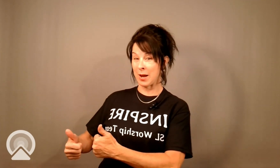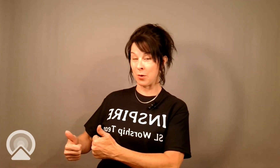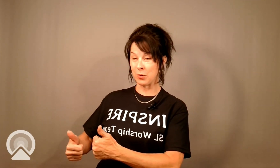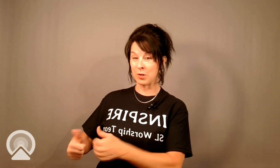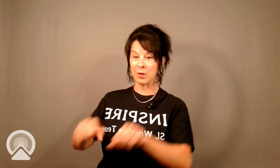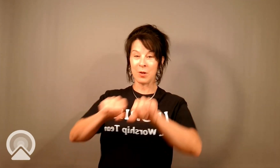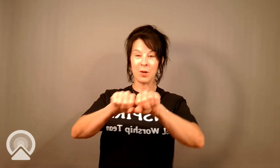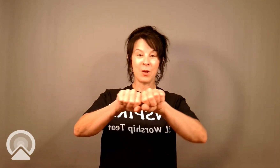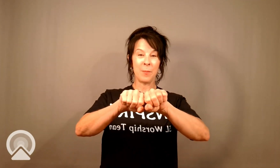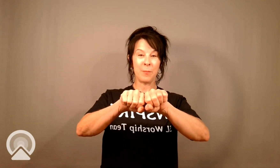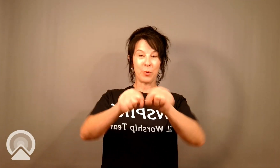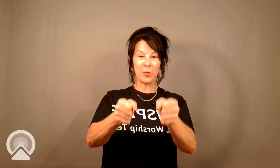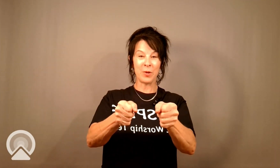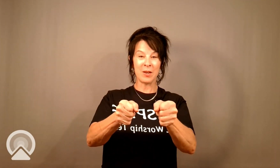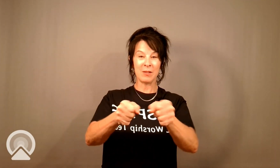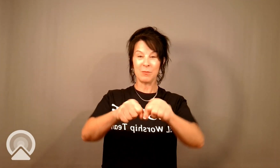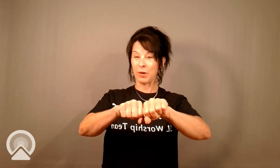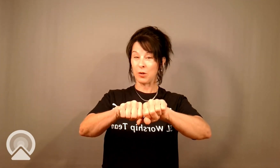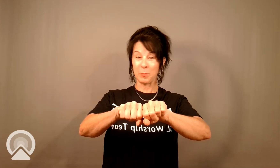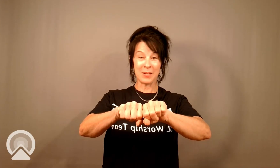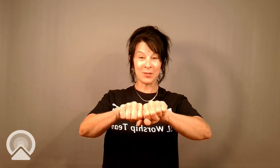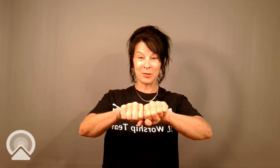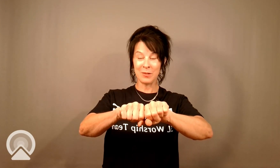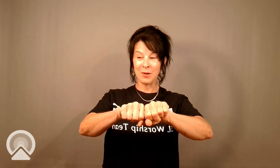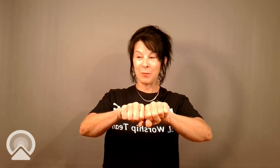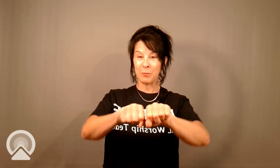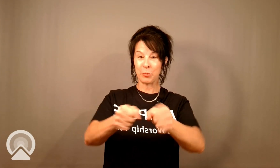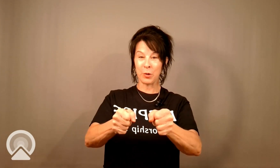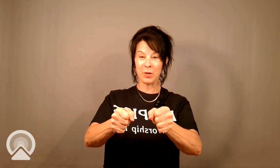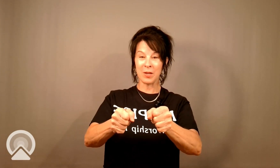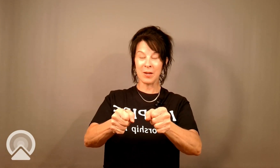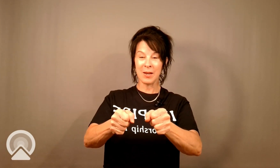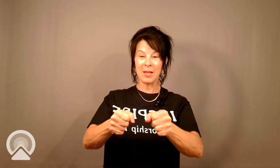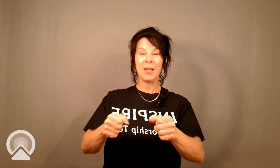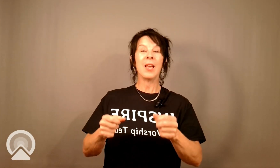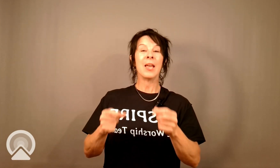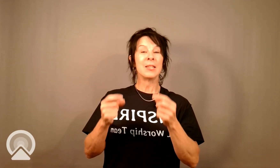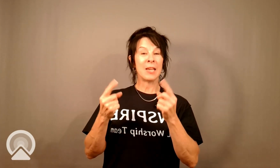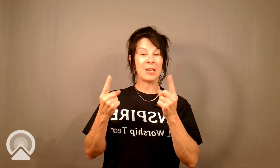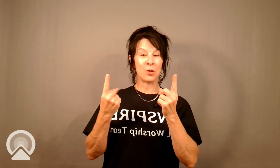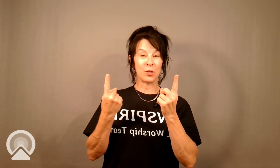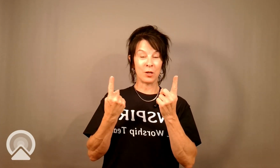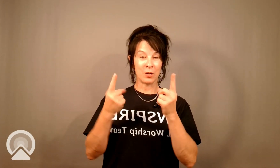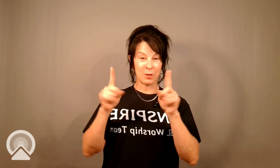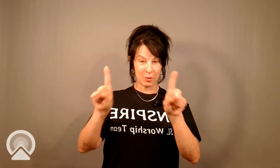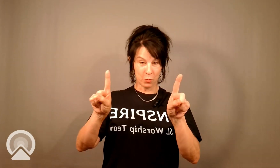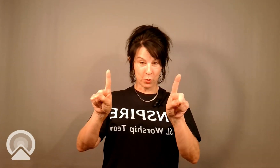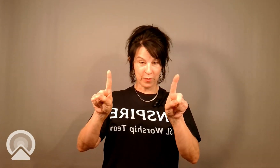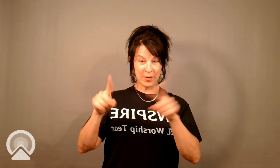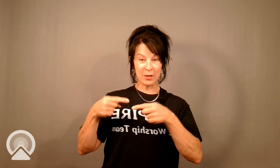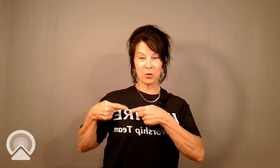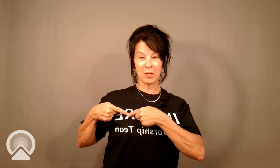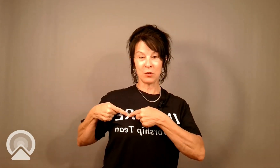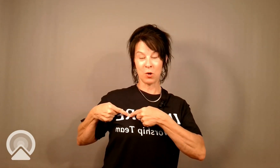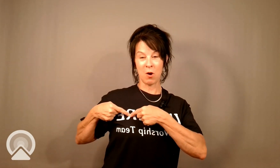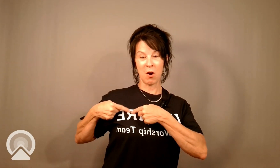around, broken, break your pencil, broken. Take your pointer fingers and draw a